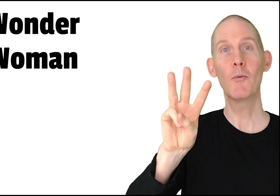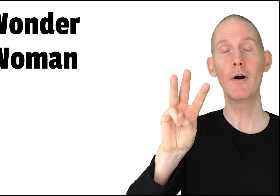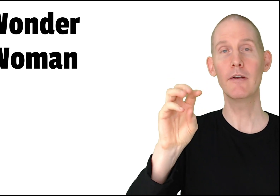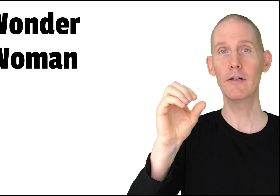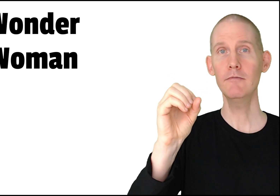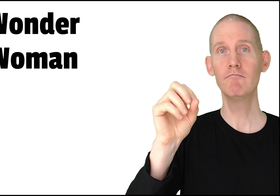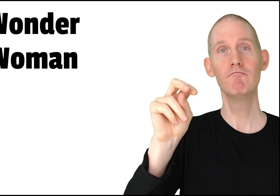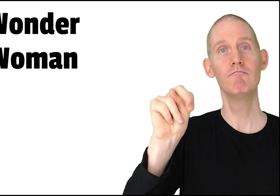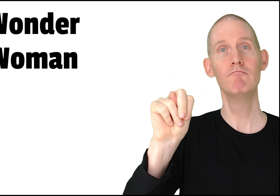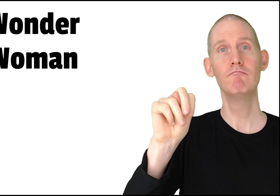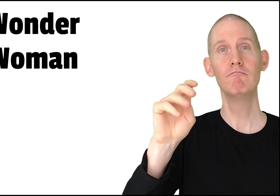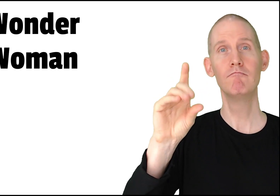Wonder